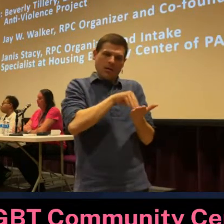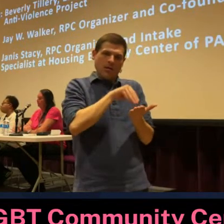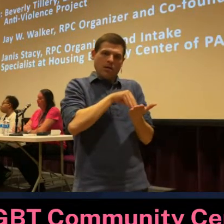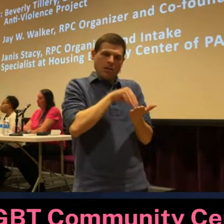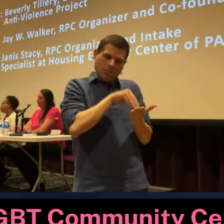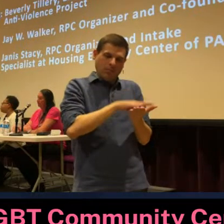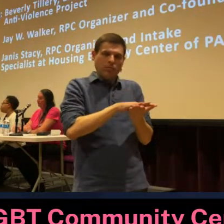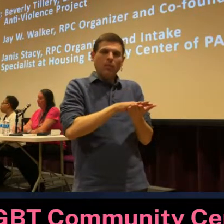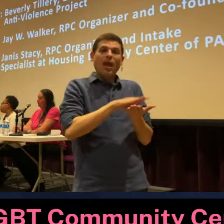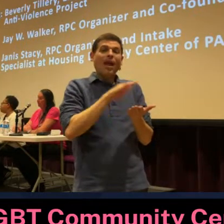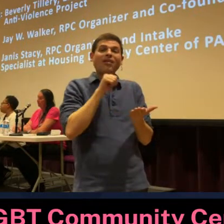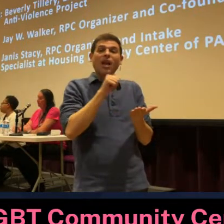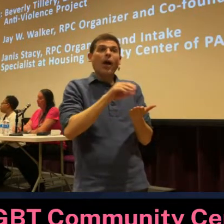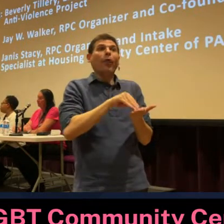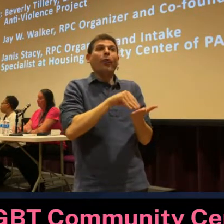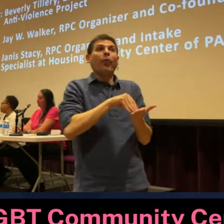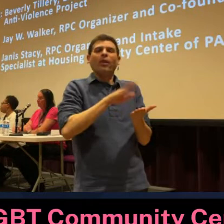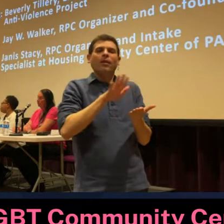up.